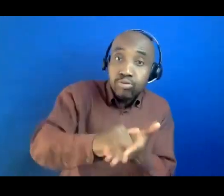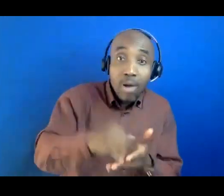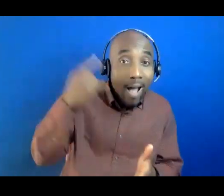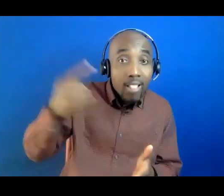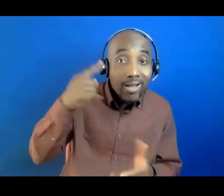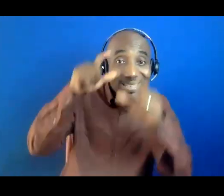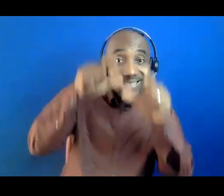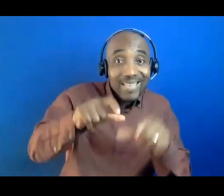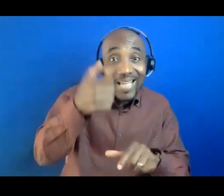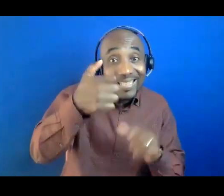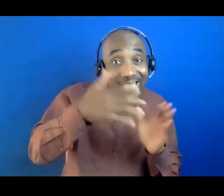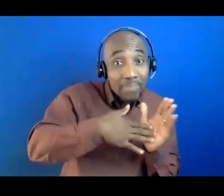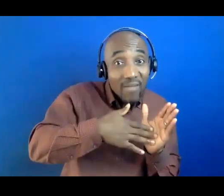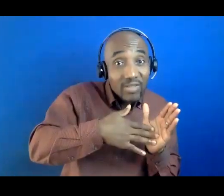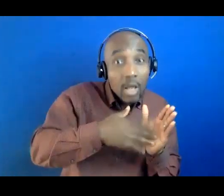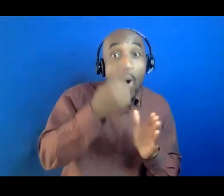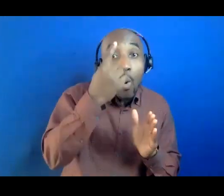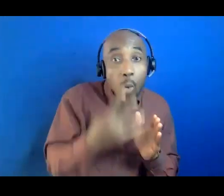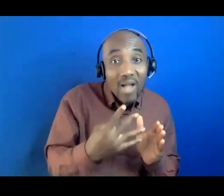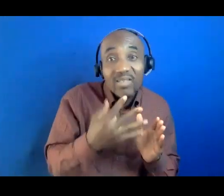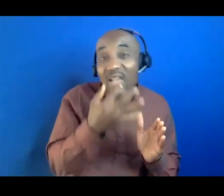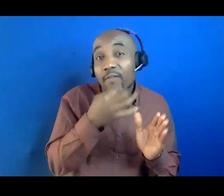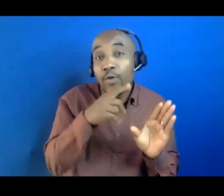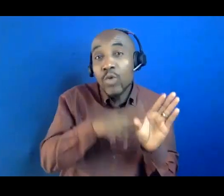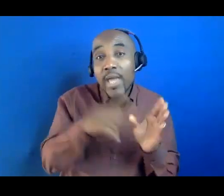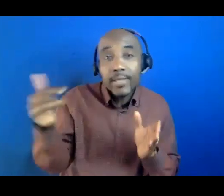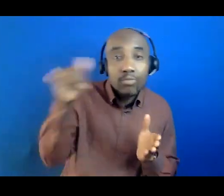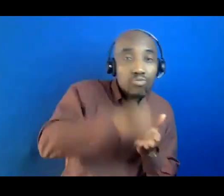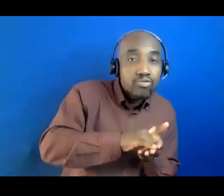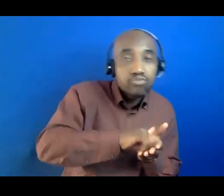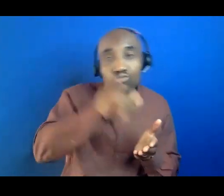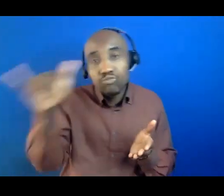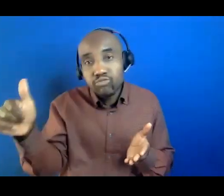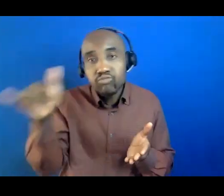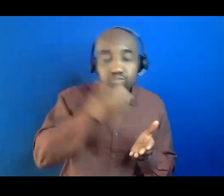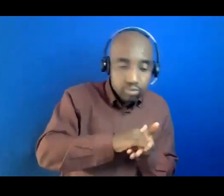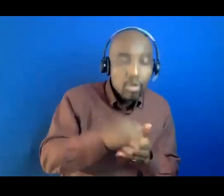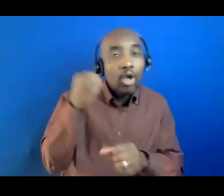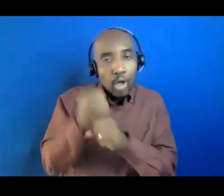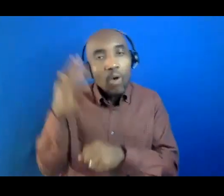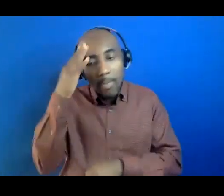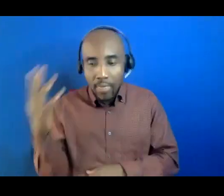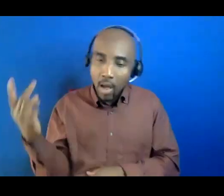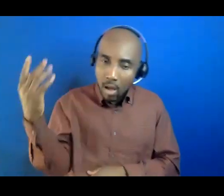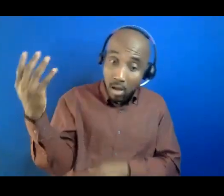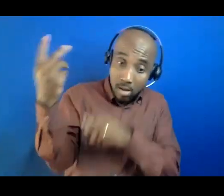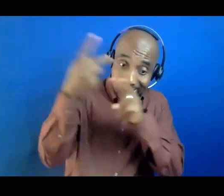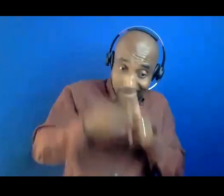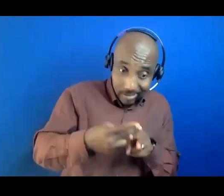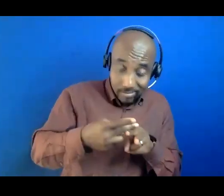for 6 months. And that would happen once every few years. And my grandma, when she came to stay, would share a room with